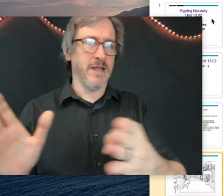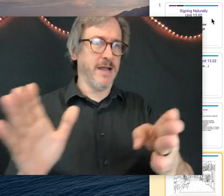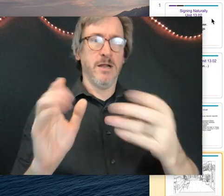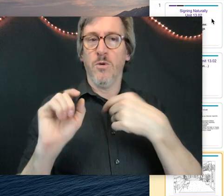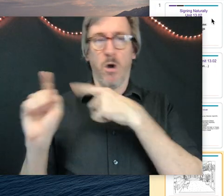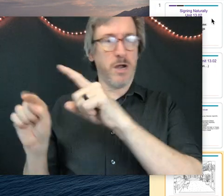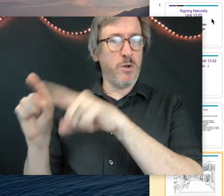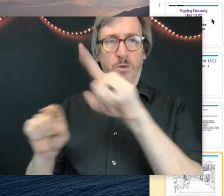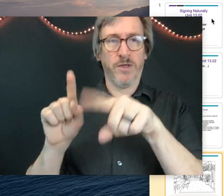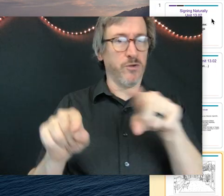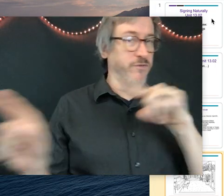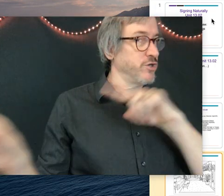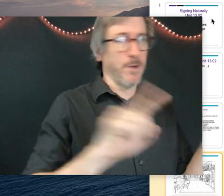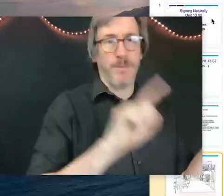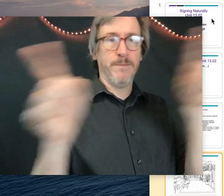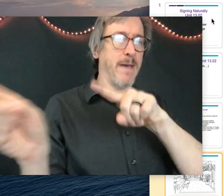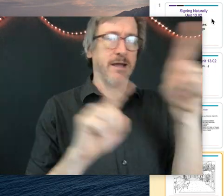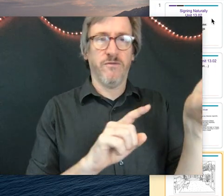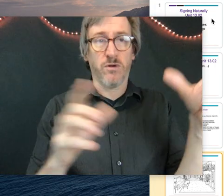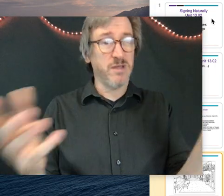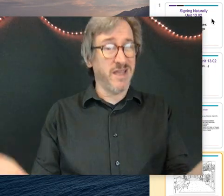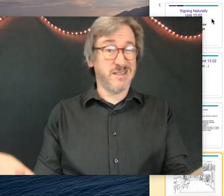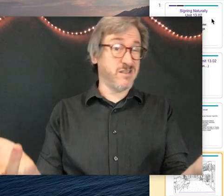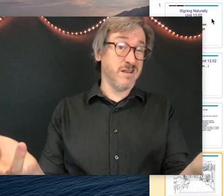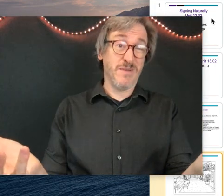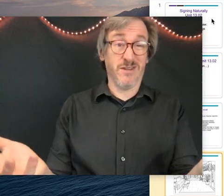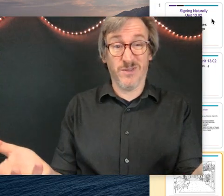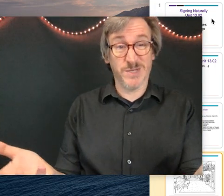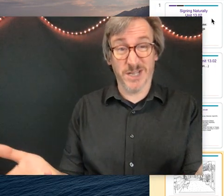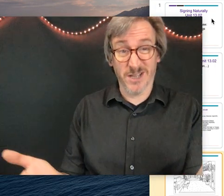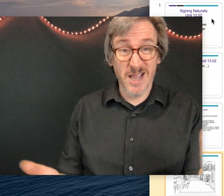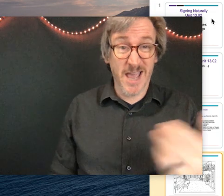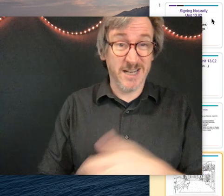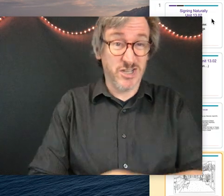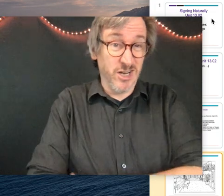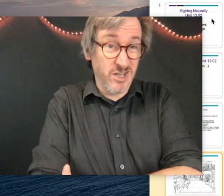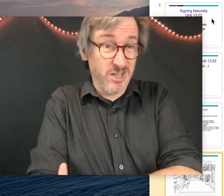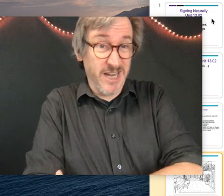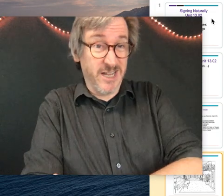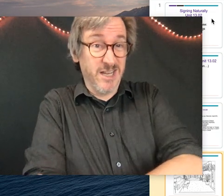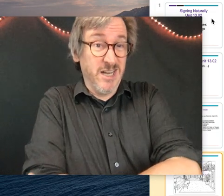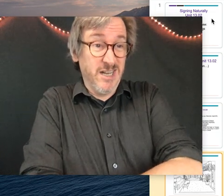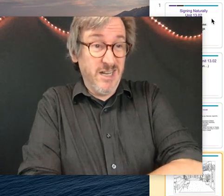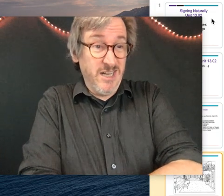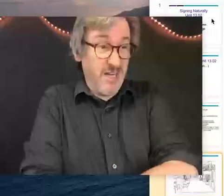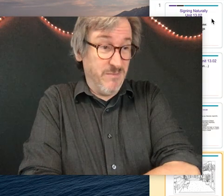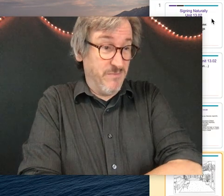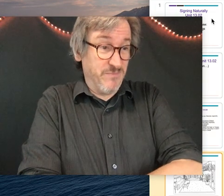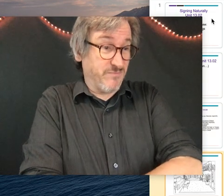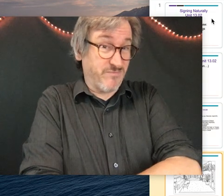organizing plan. Walk your way through. If you're jumping back and forth, it's just going to be confusing, and it's going to look like,